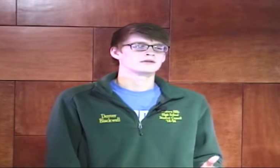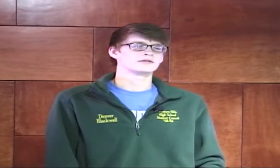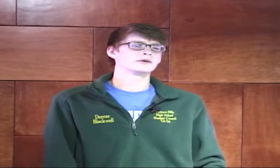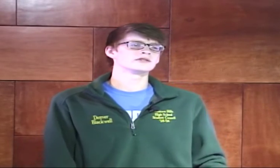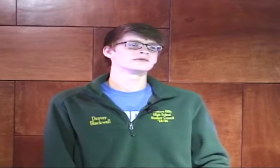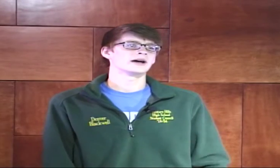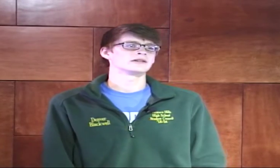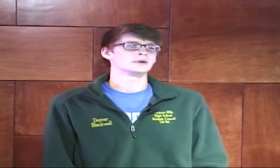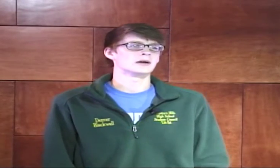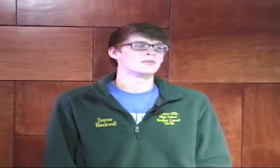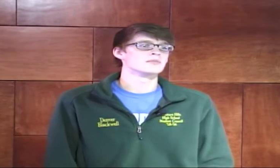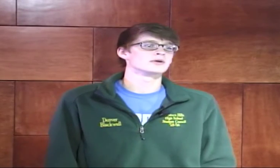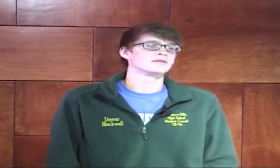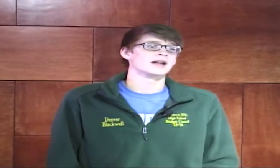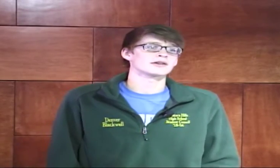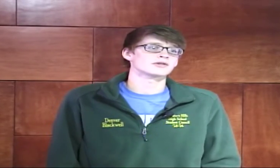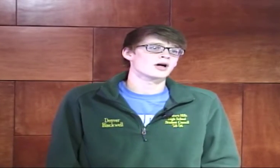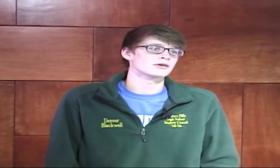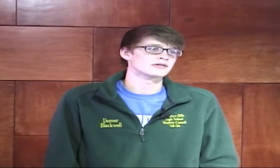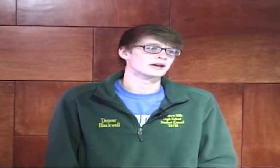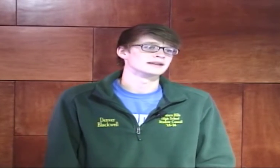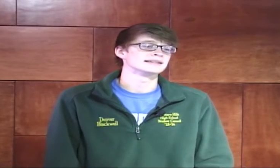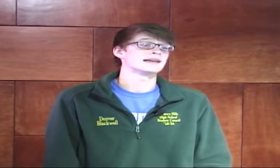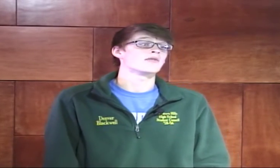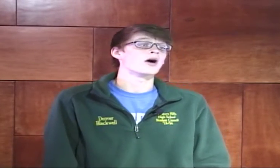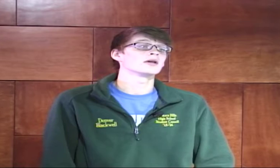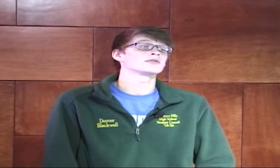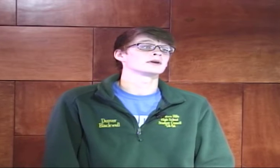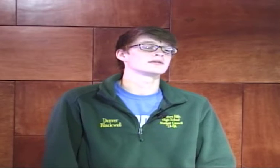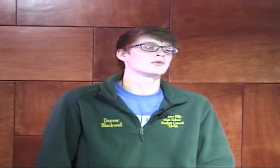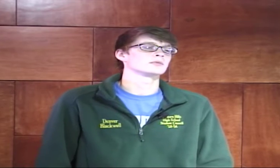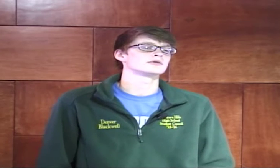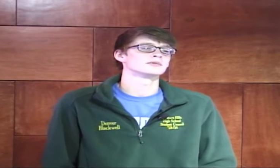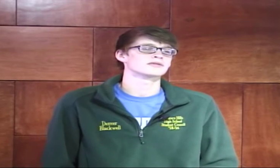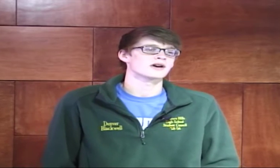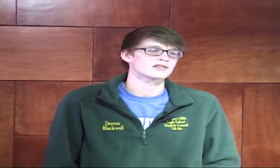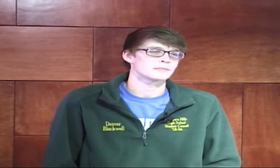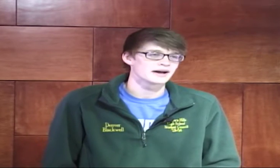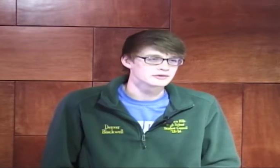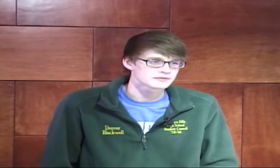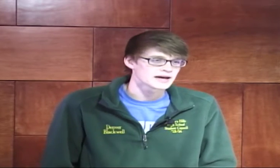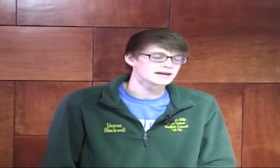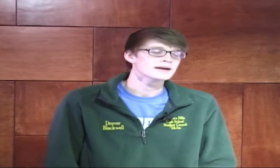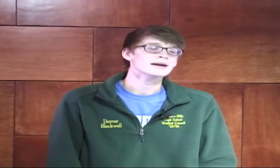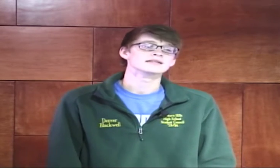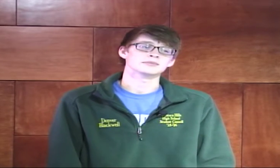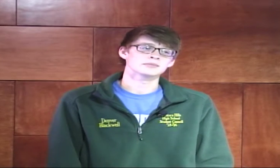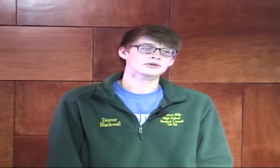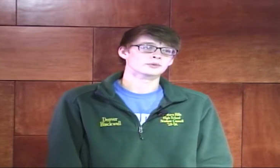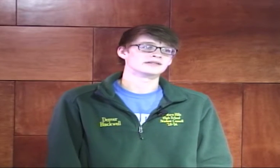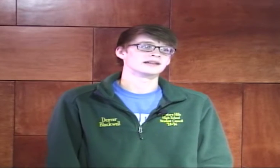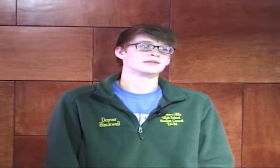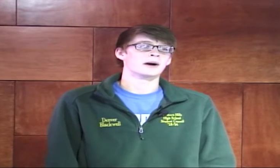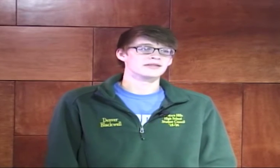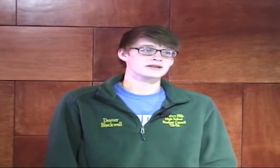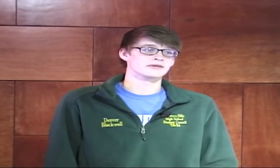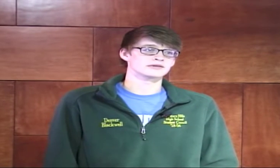Students invited to become a member of National Honor Society need to have all information forms to Ms. Frost by this Friday, September 26th, by the end of the school